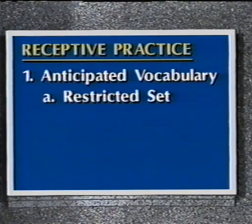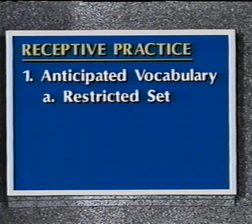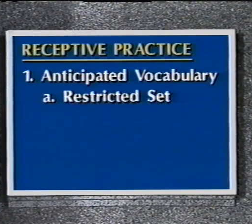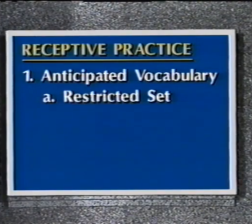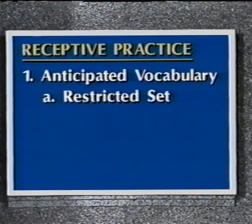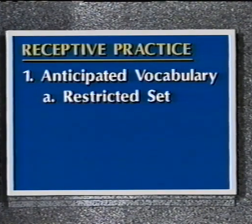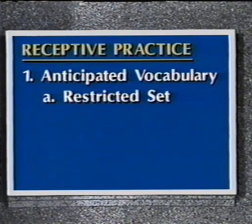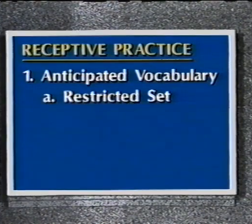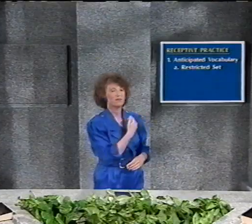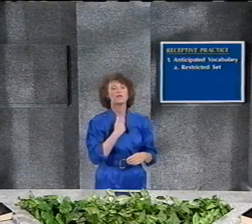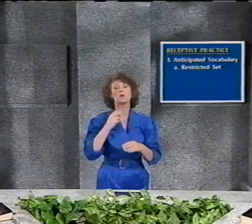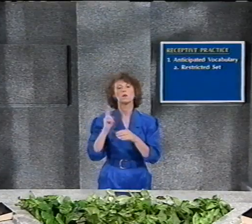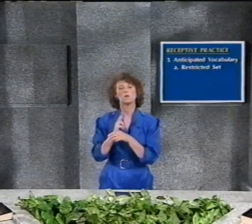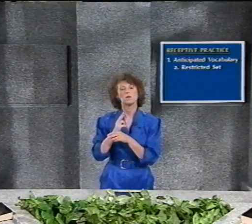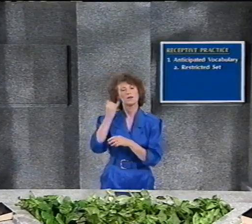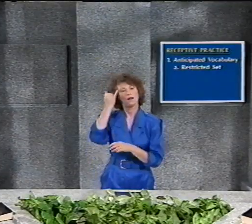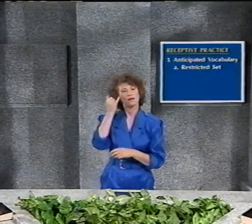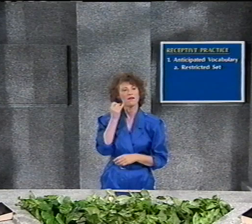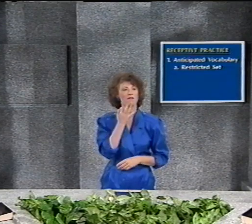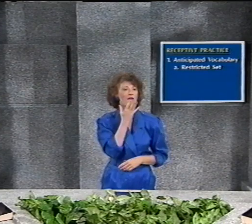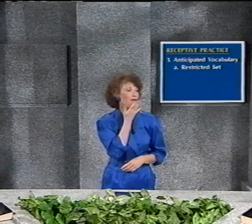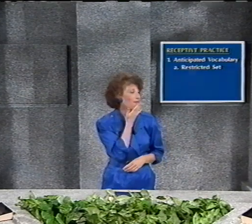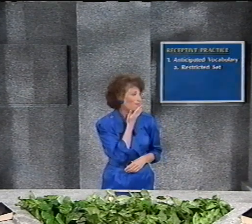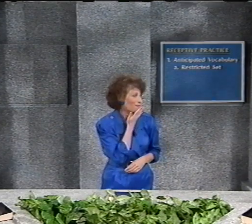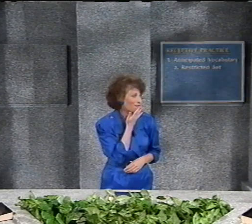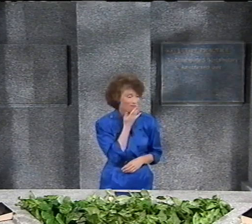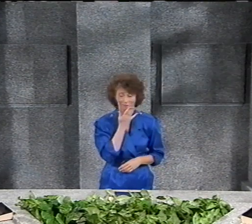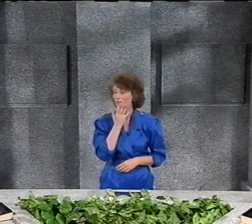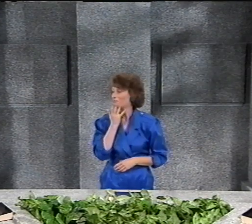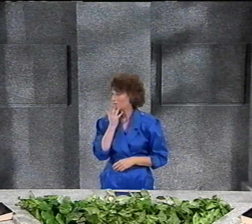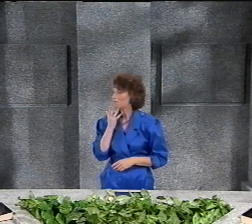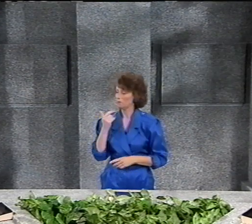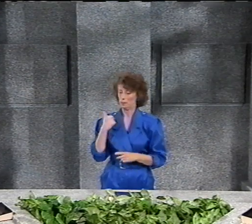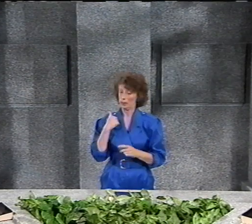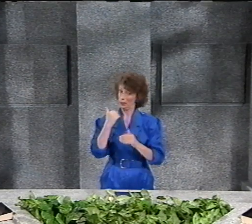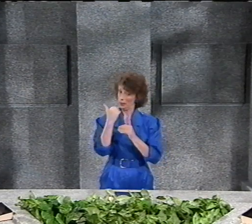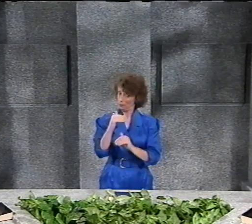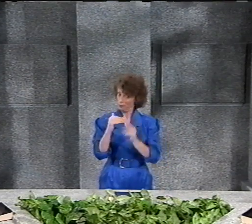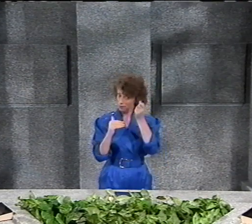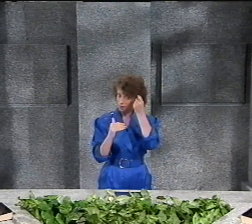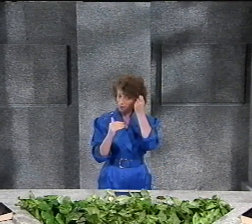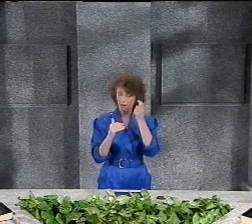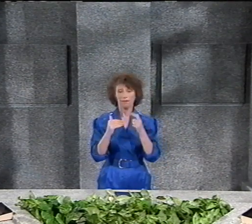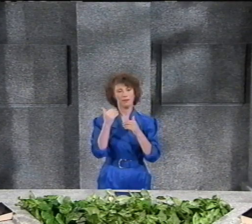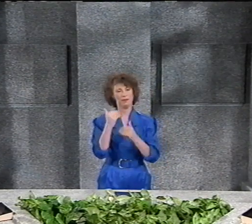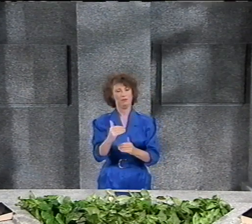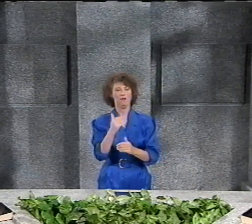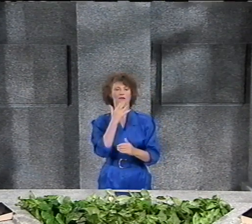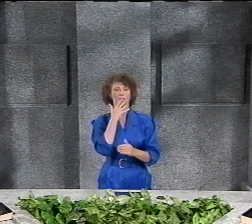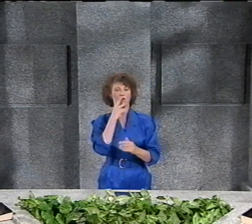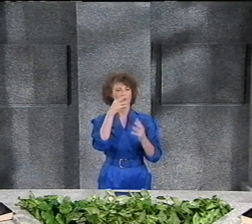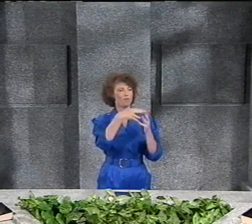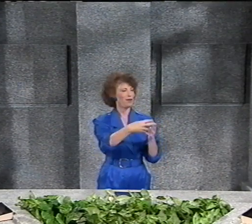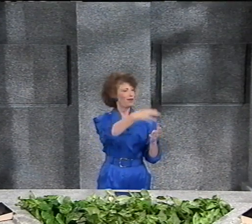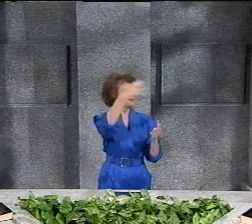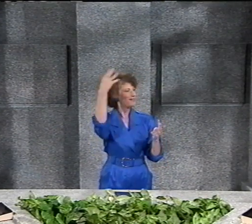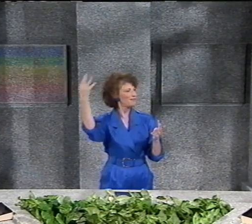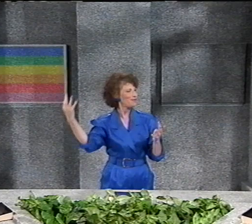This can help us to see configurations that we expect to see. For example, colors of the rainbow make up a very small set